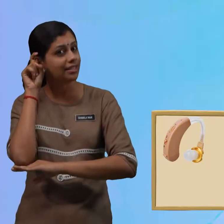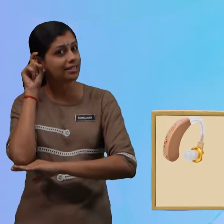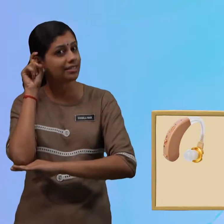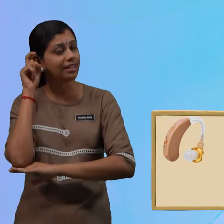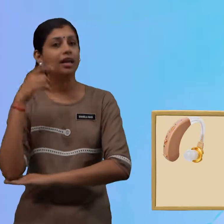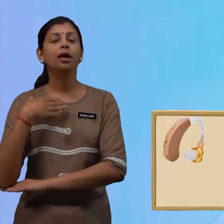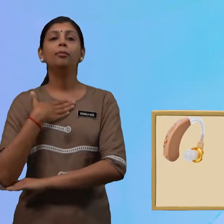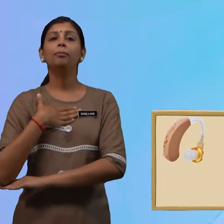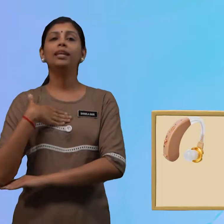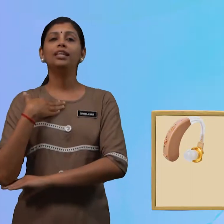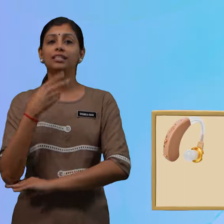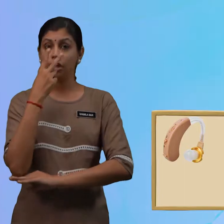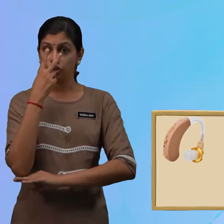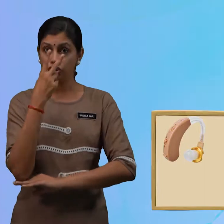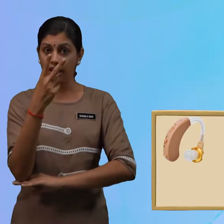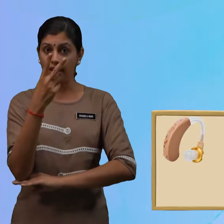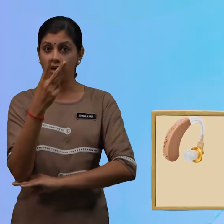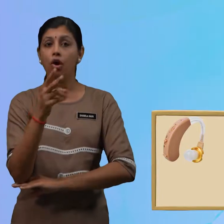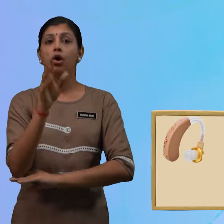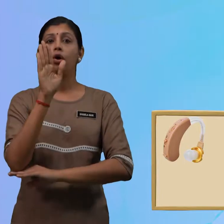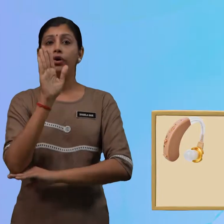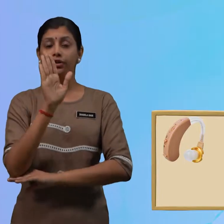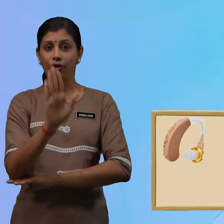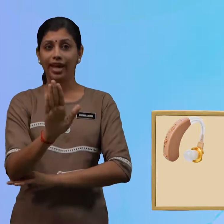aids, please check on your aid.